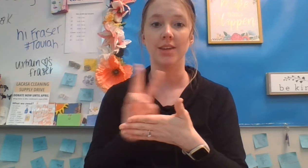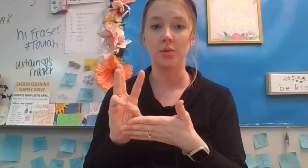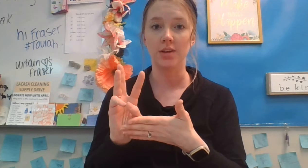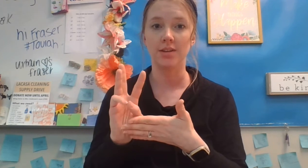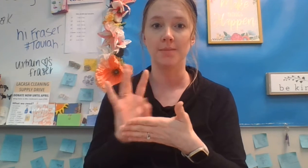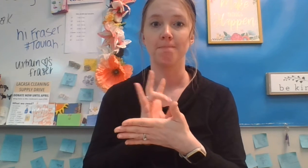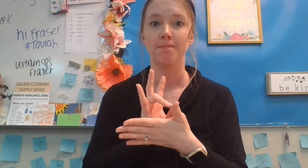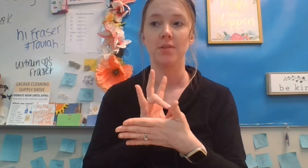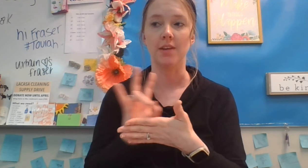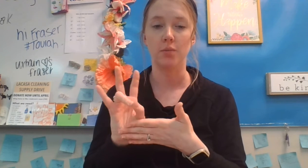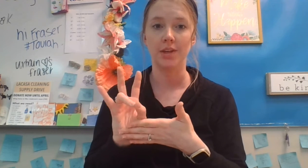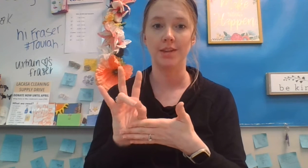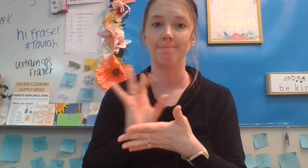6 weeks, 7 weeks,